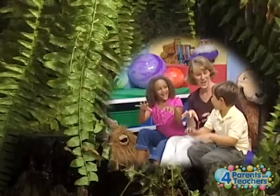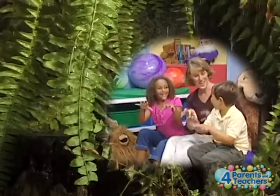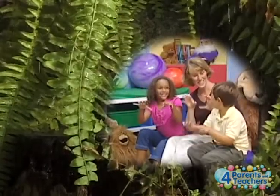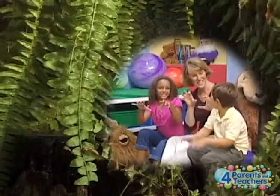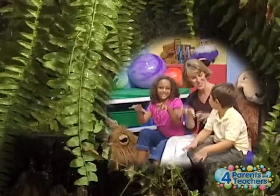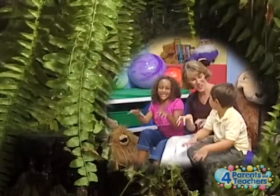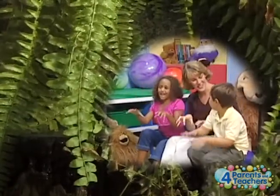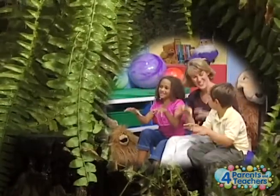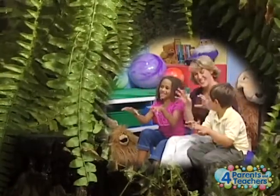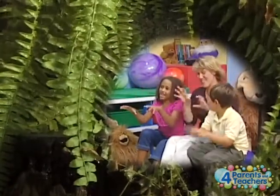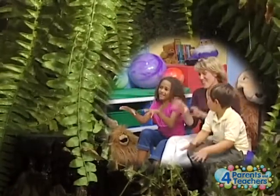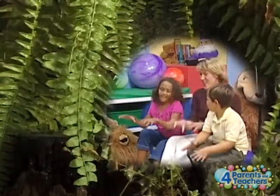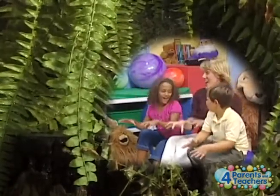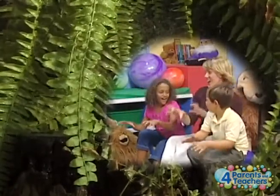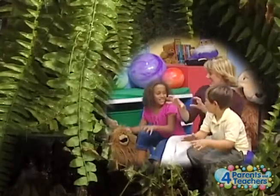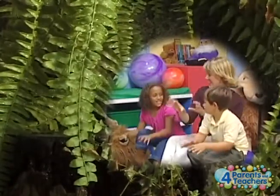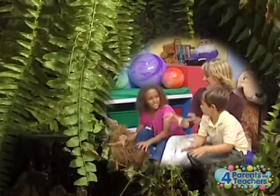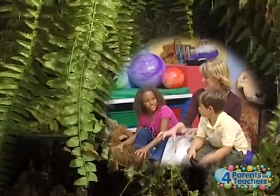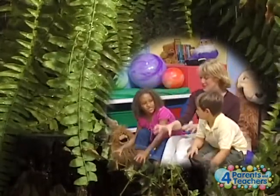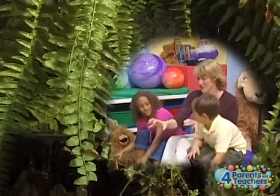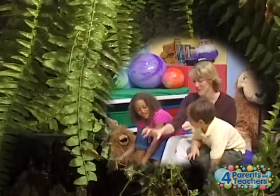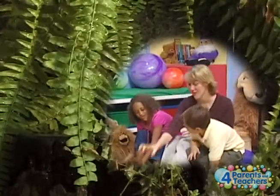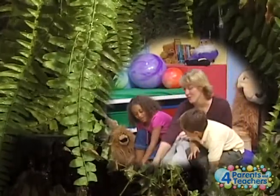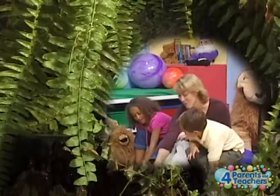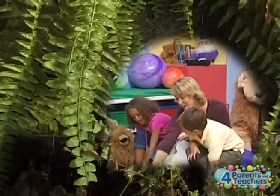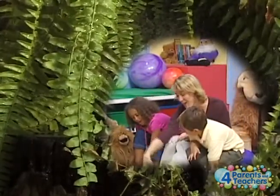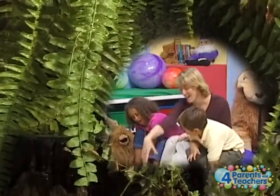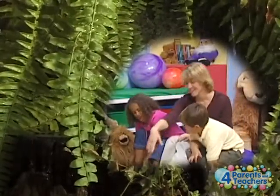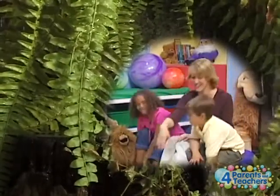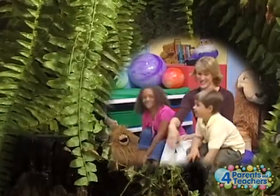raindrops falling to the ground